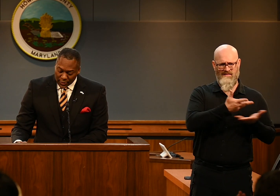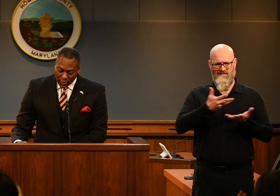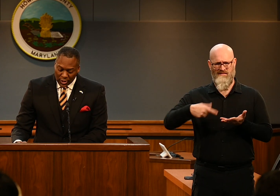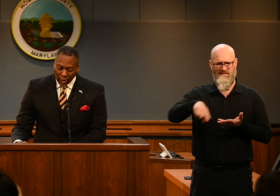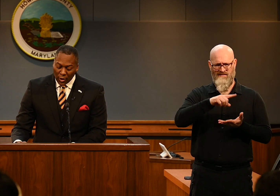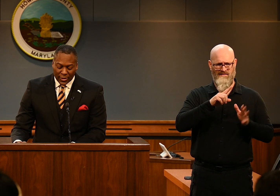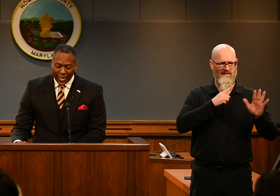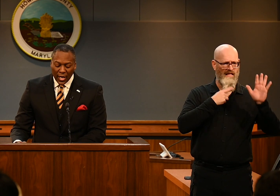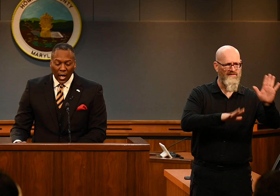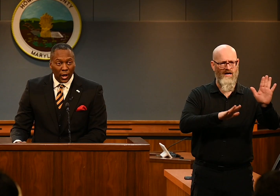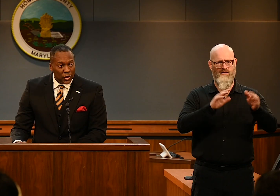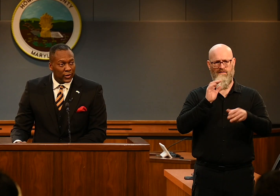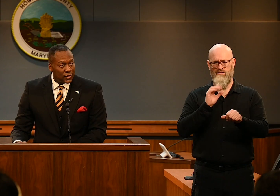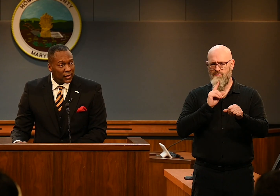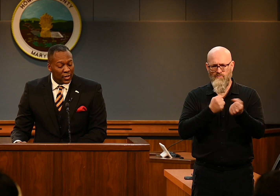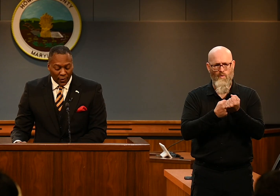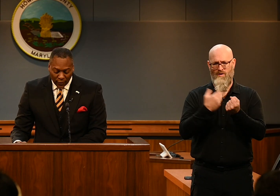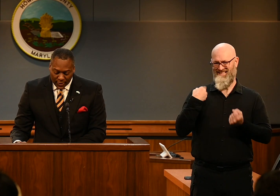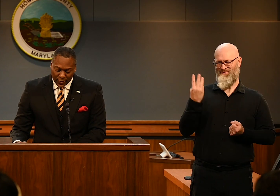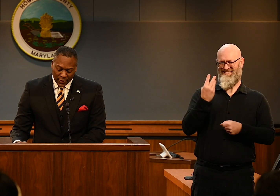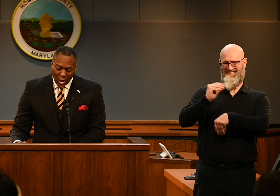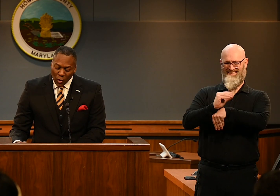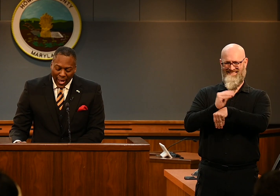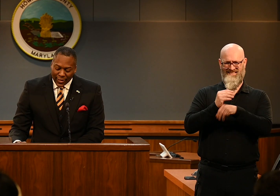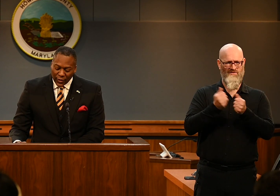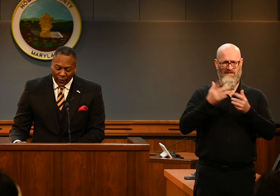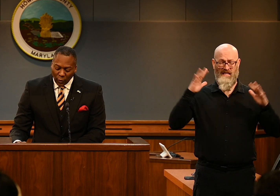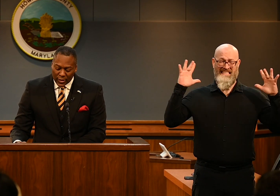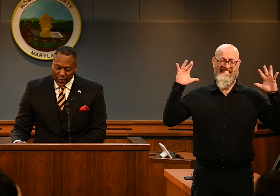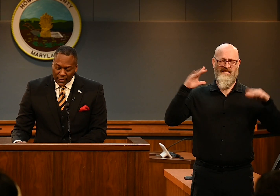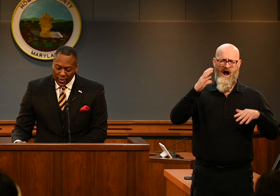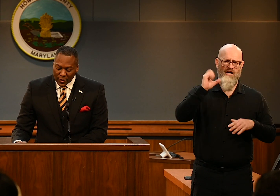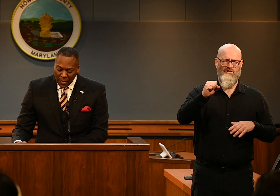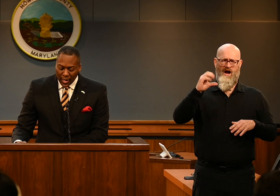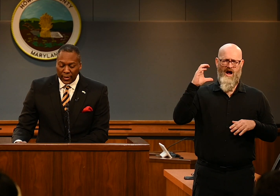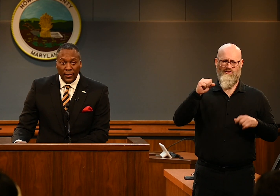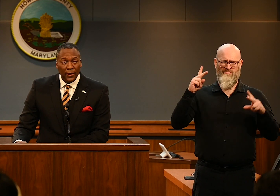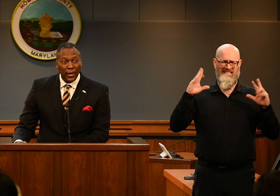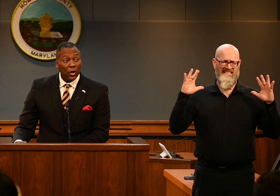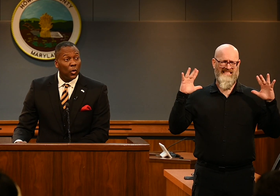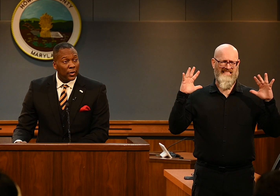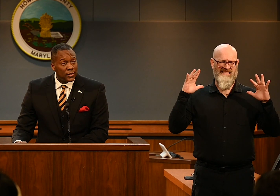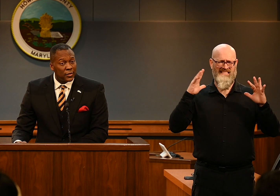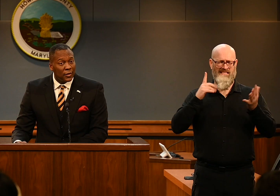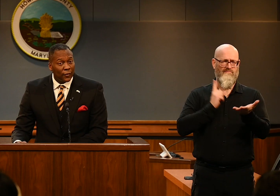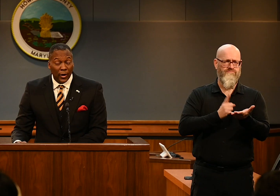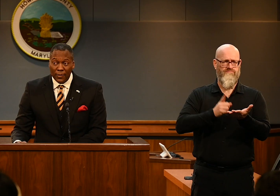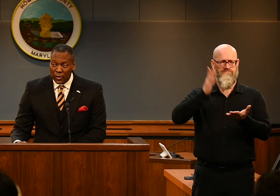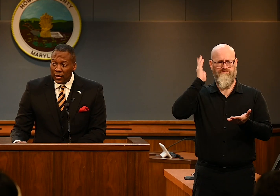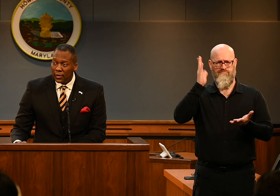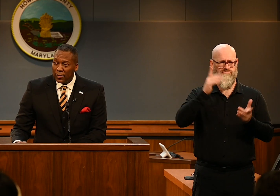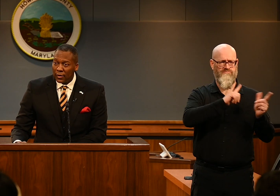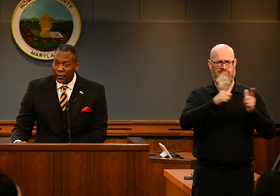emergency legislation alongside hundreds of residents who added their voices to mine in a chorus for